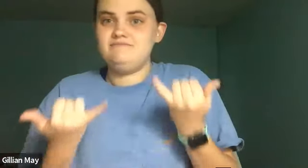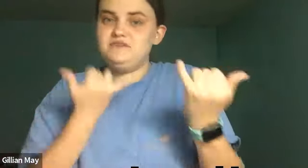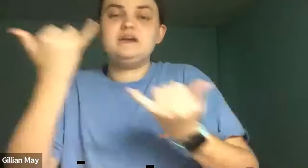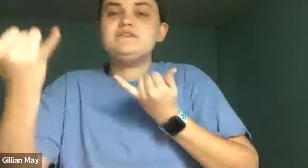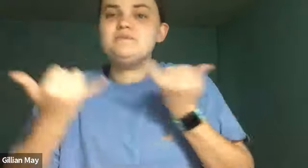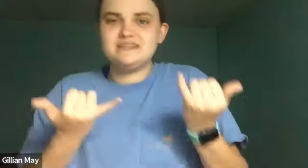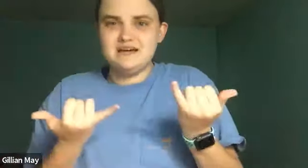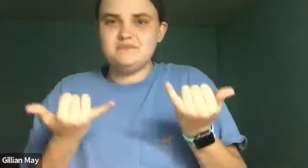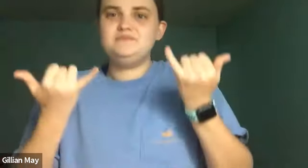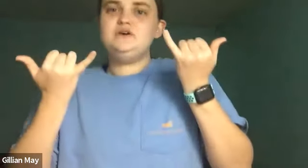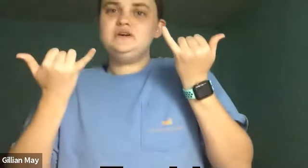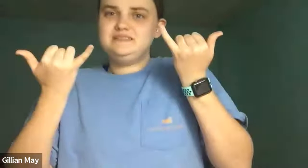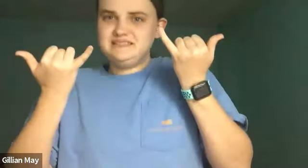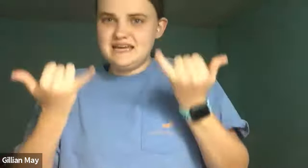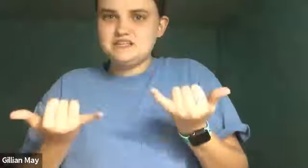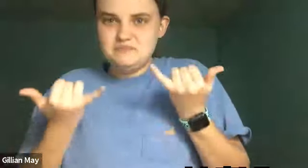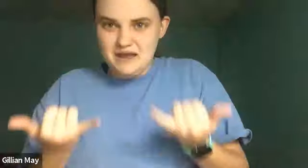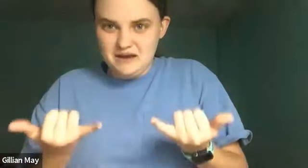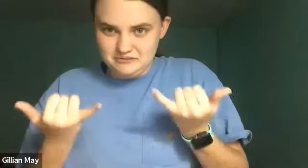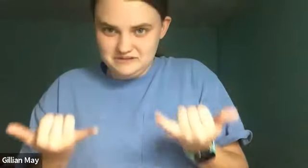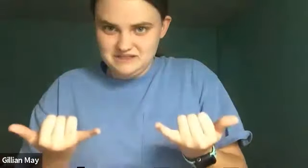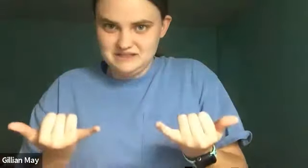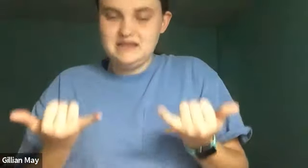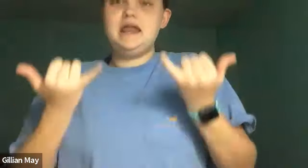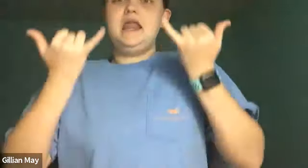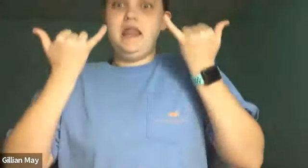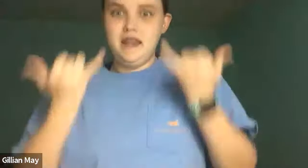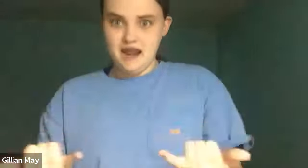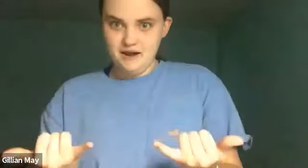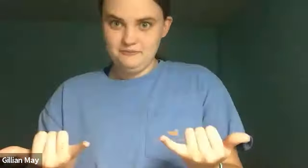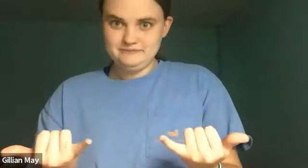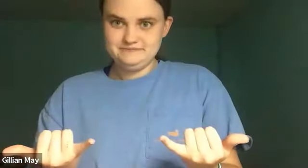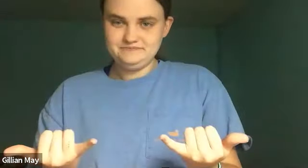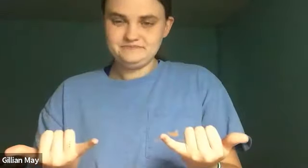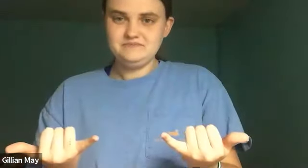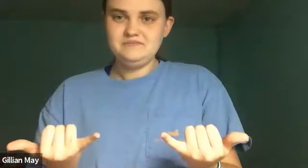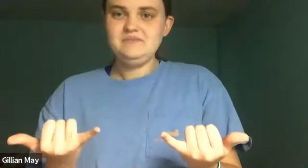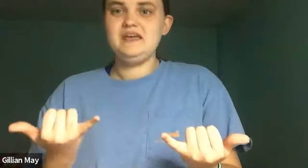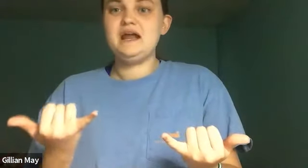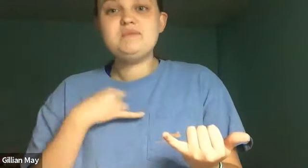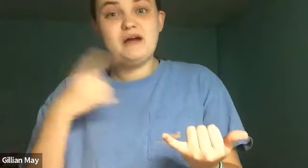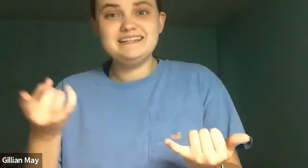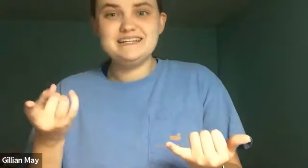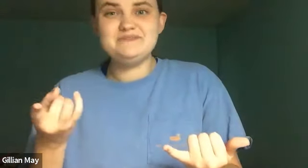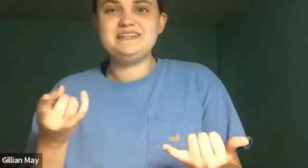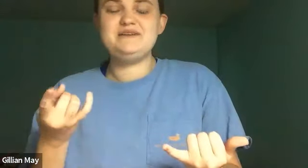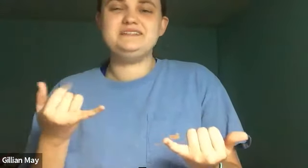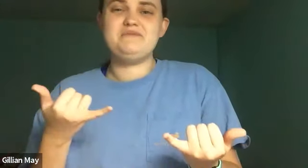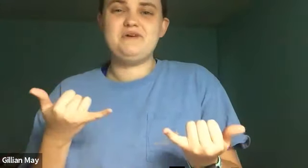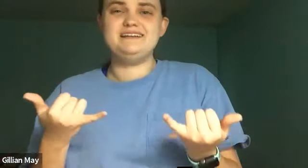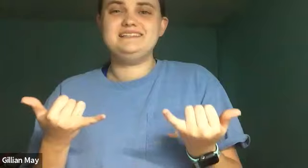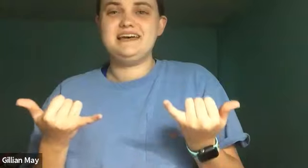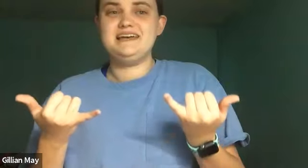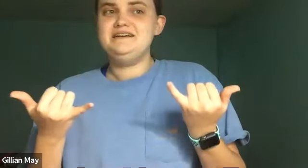they'll get them mixed up. Today is going to bounce now. And I remember I did a mistake one time where I said